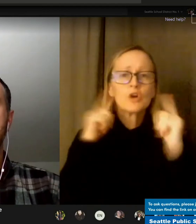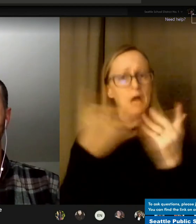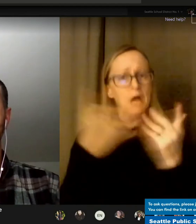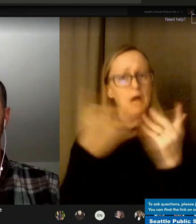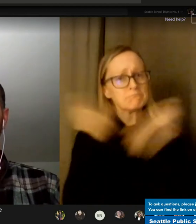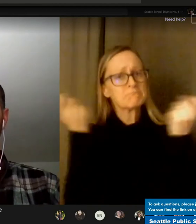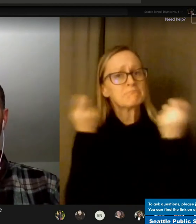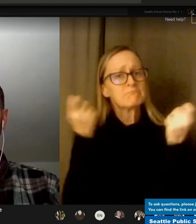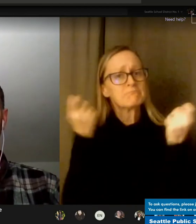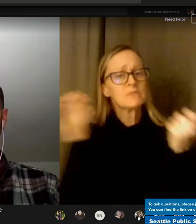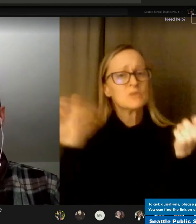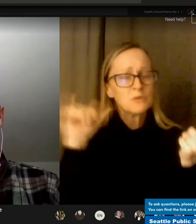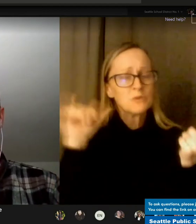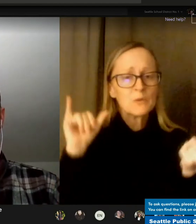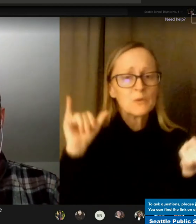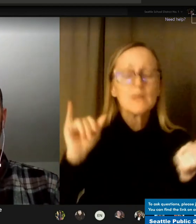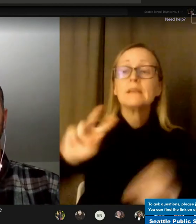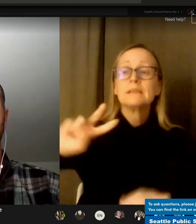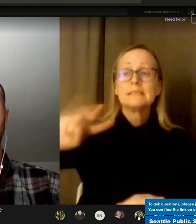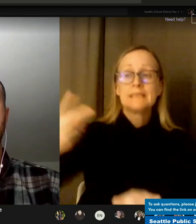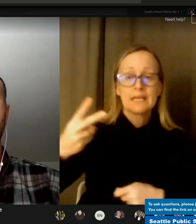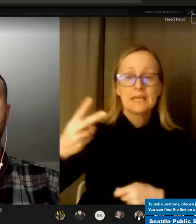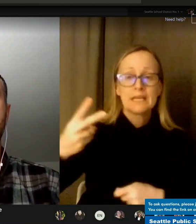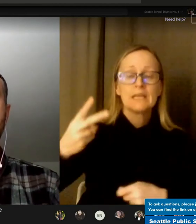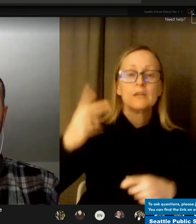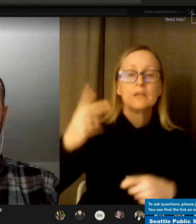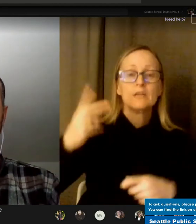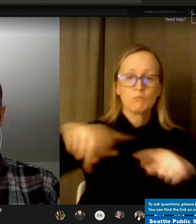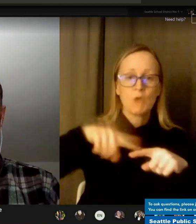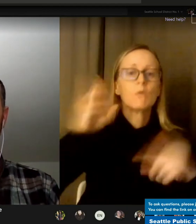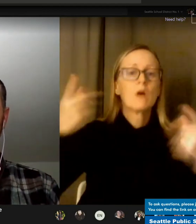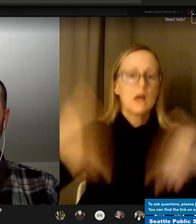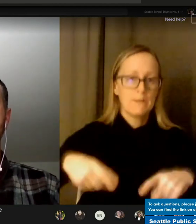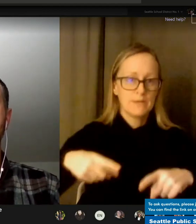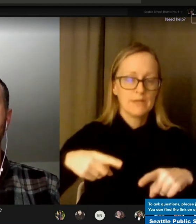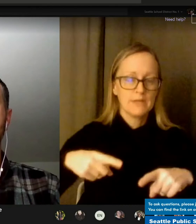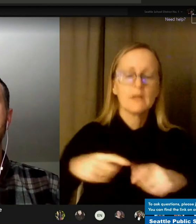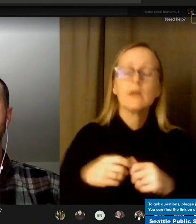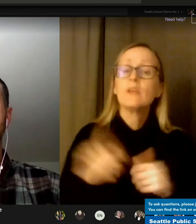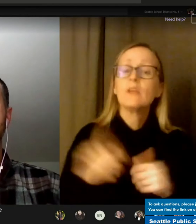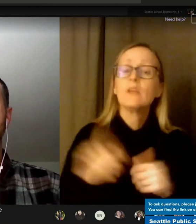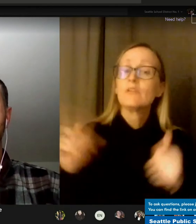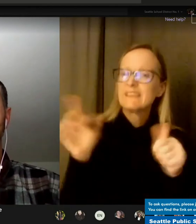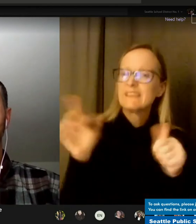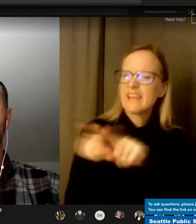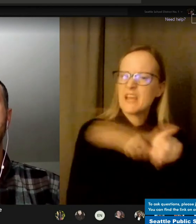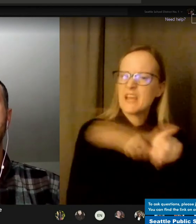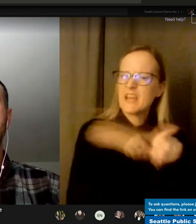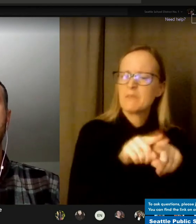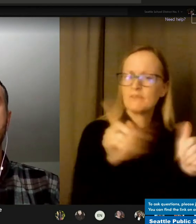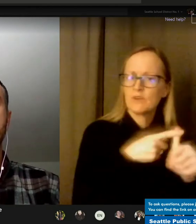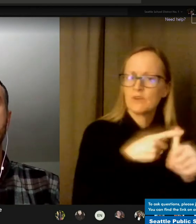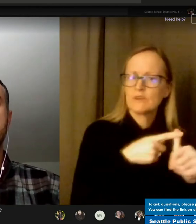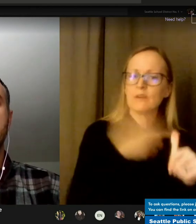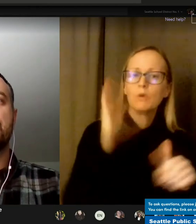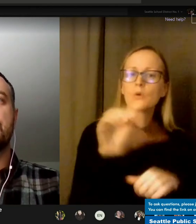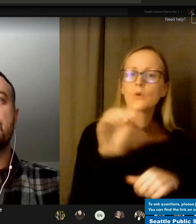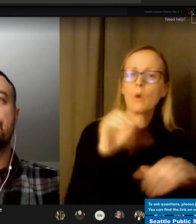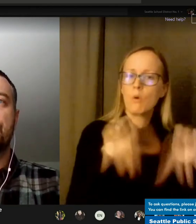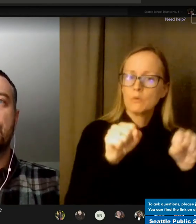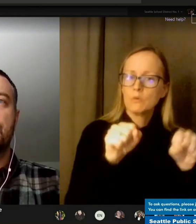second round of community forums is underway. As with the first round of community forums, each session will be co-hosted by members of the